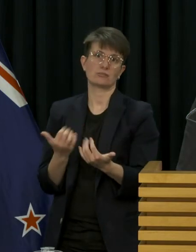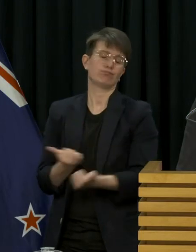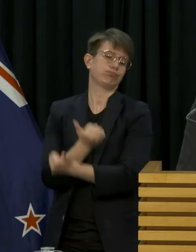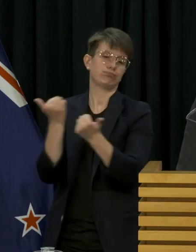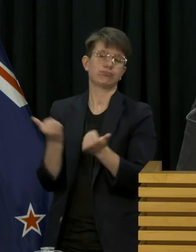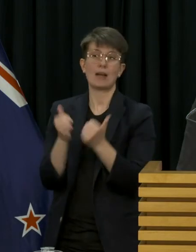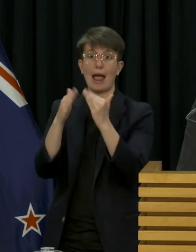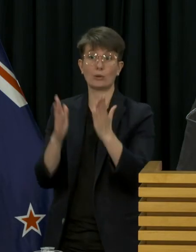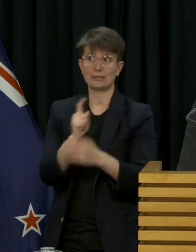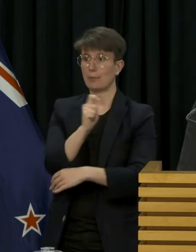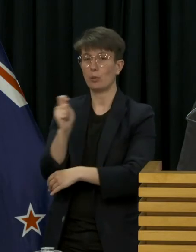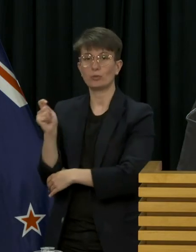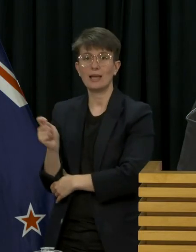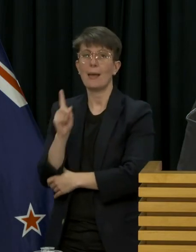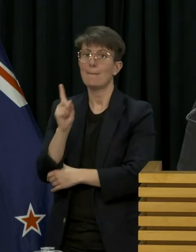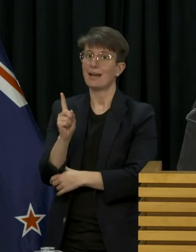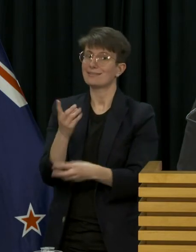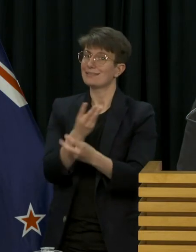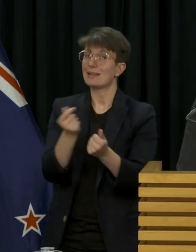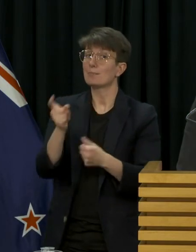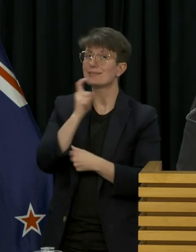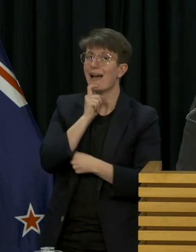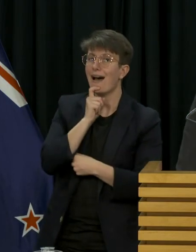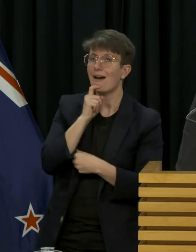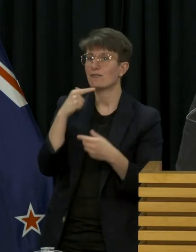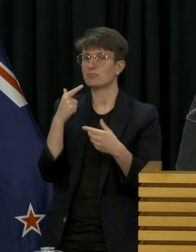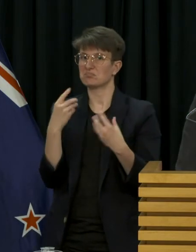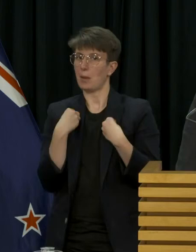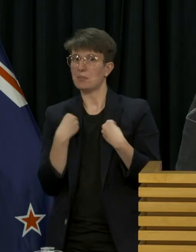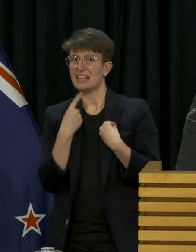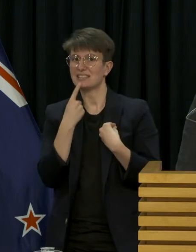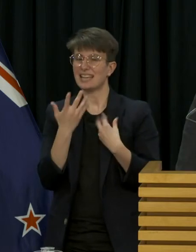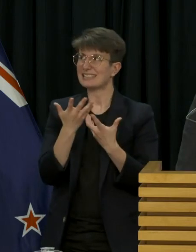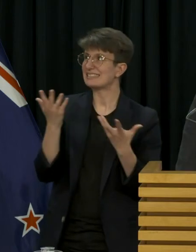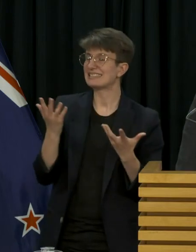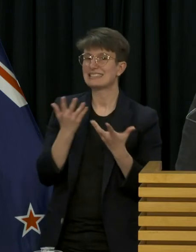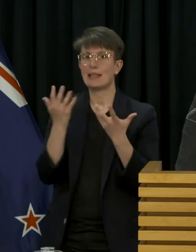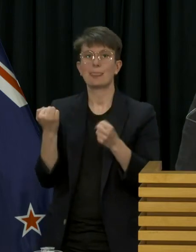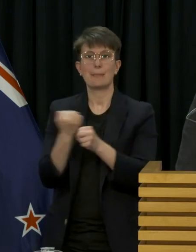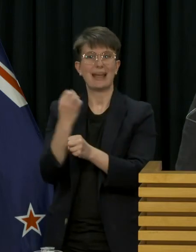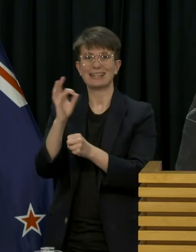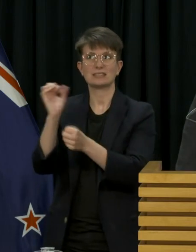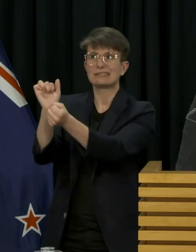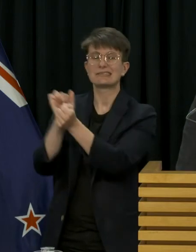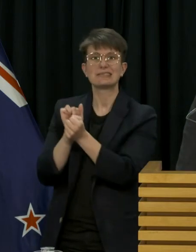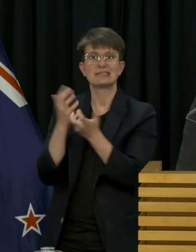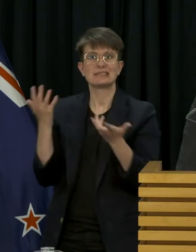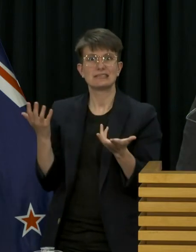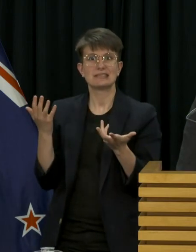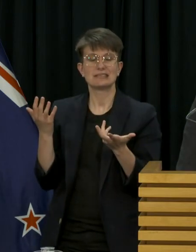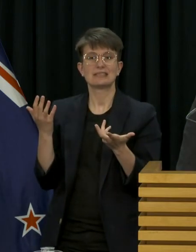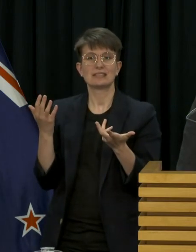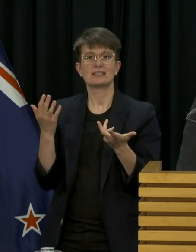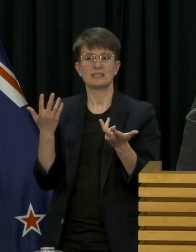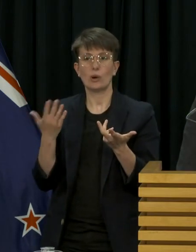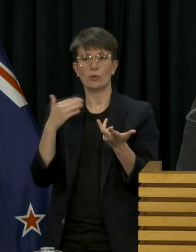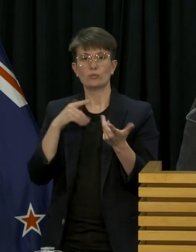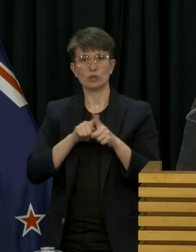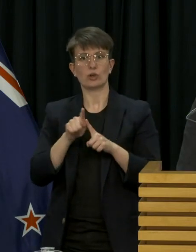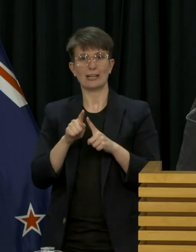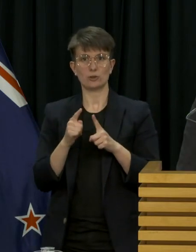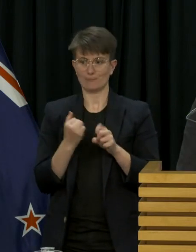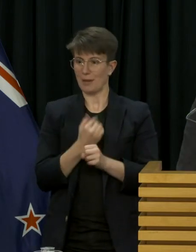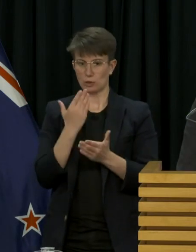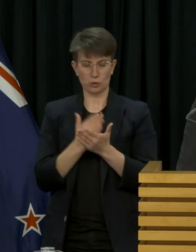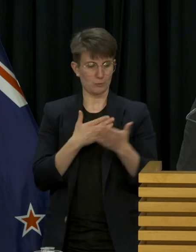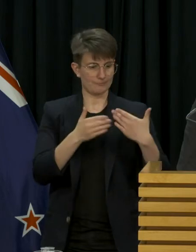not necessarily being supported by mainstream lenders. So that's where we've been using the fund to ensure that residential developers